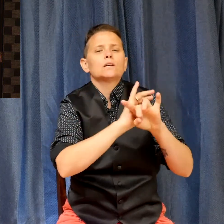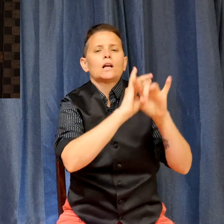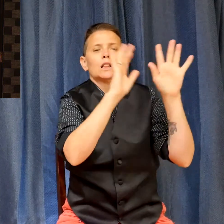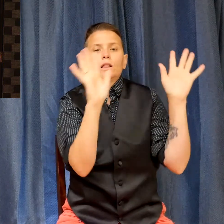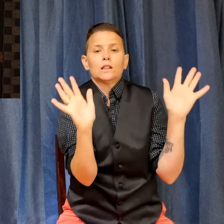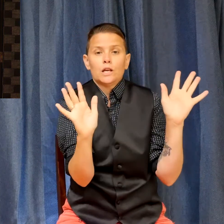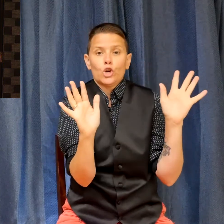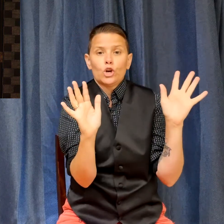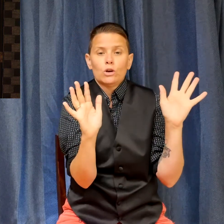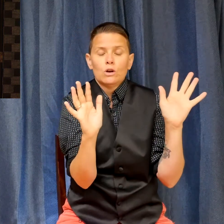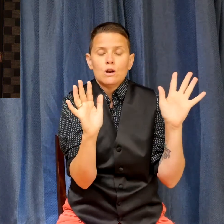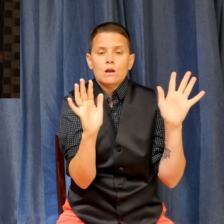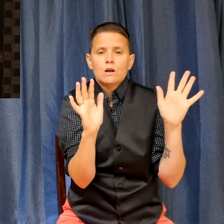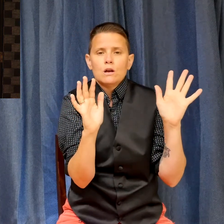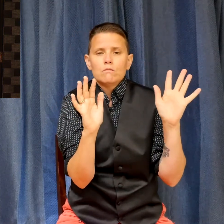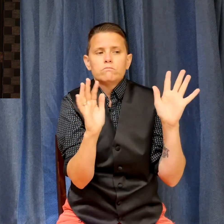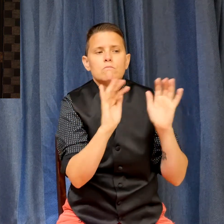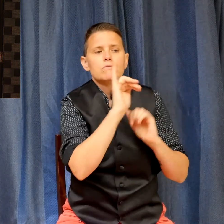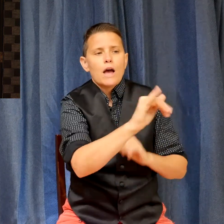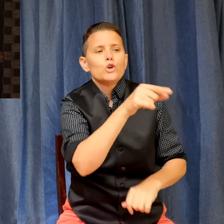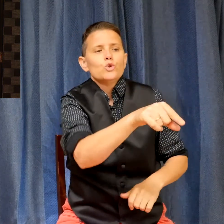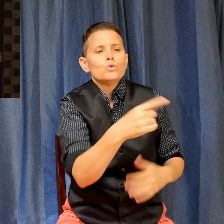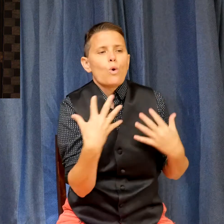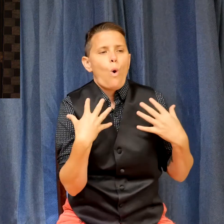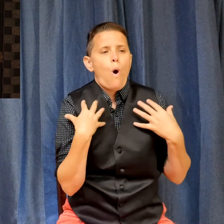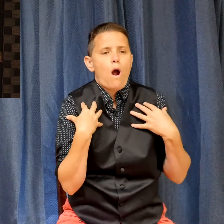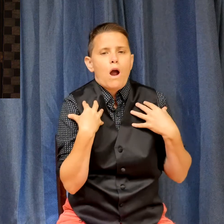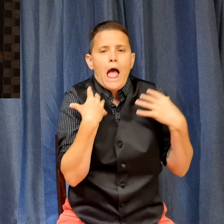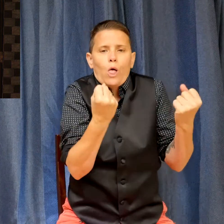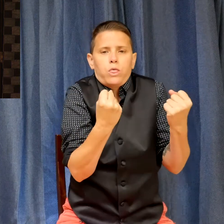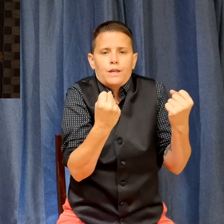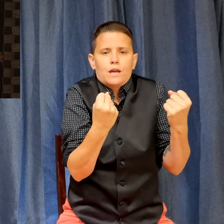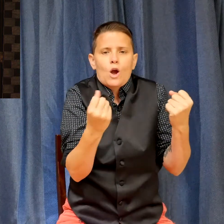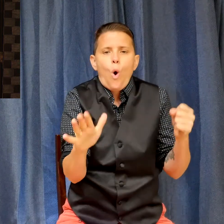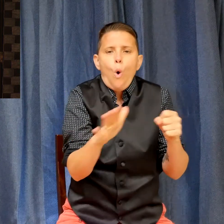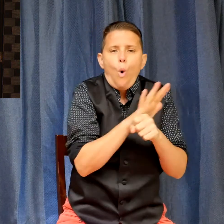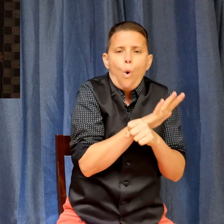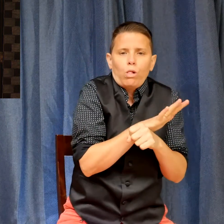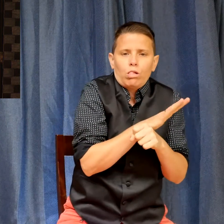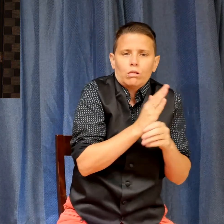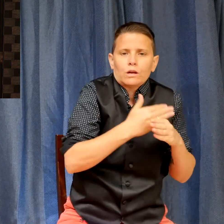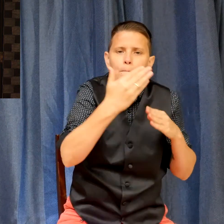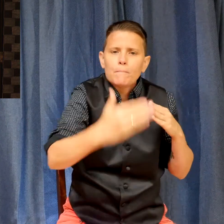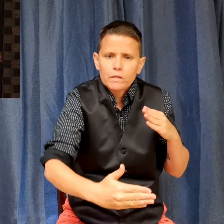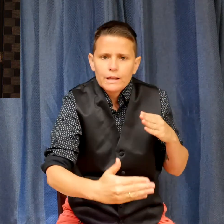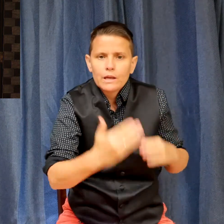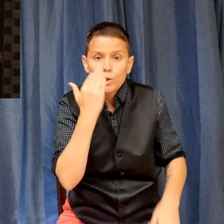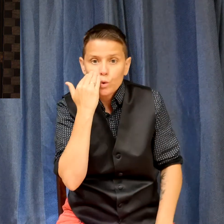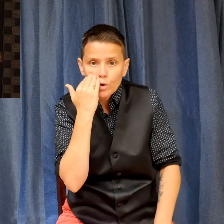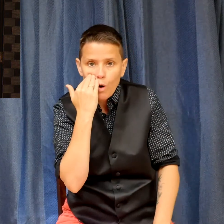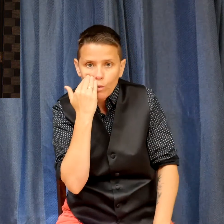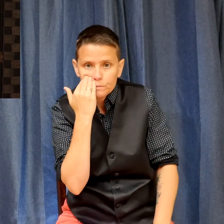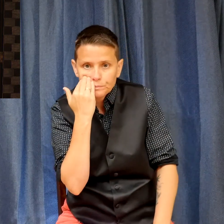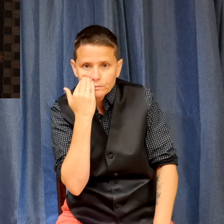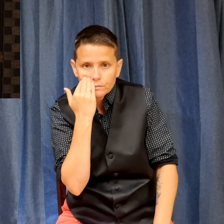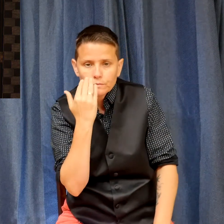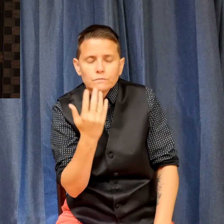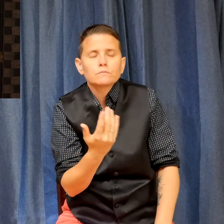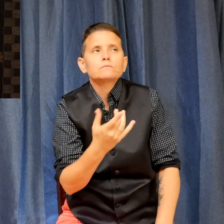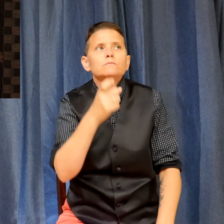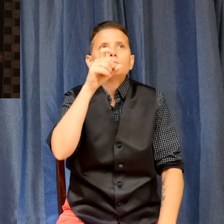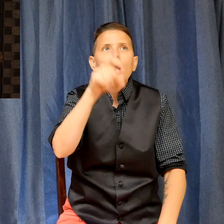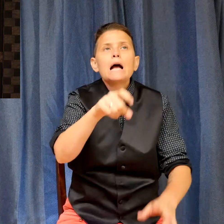at or have anybody else look at, because I wanted people to see me standing, walking, talking,